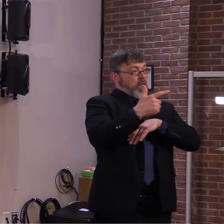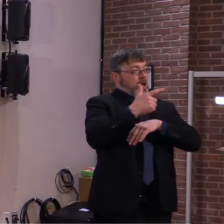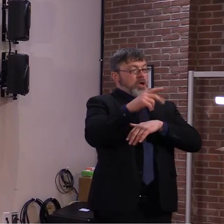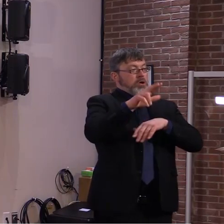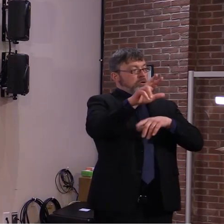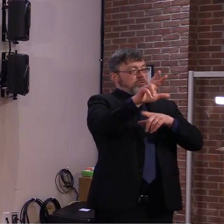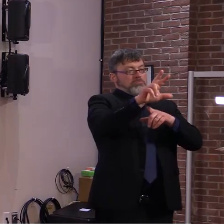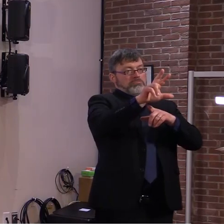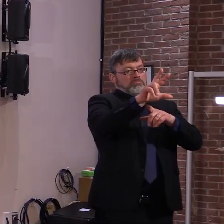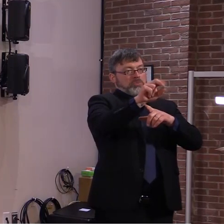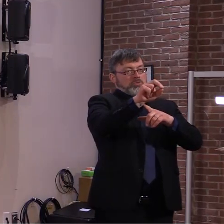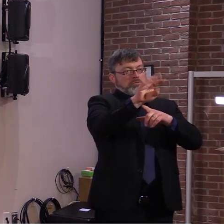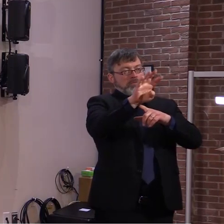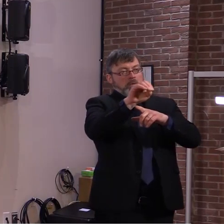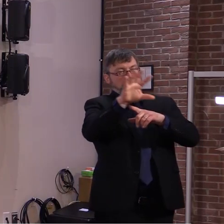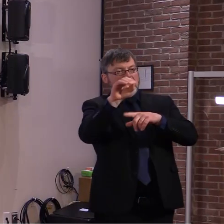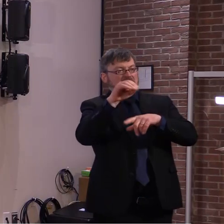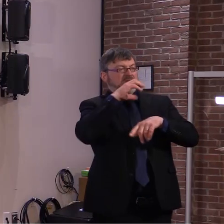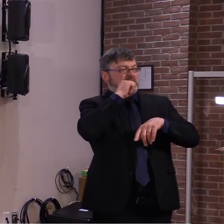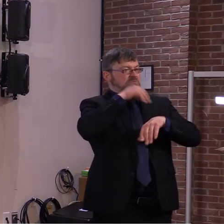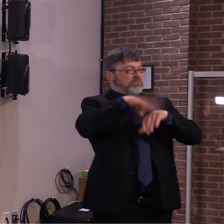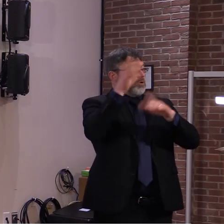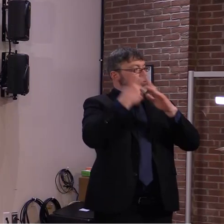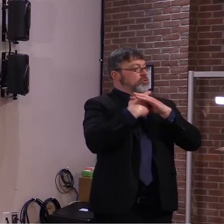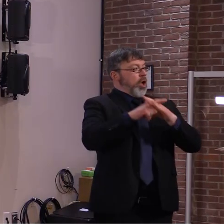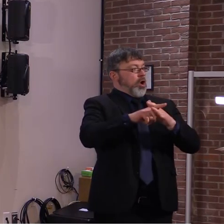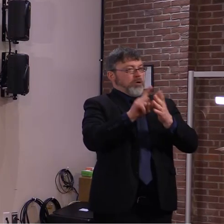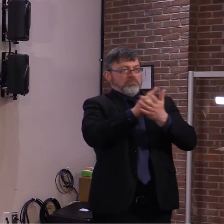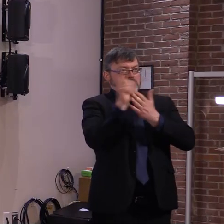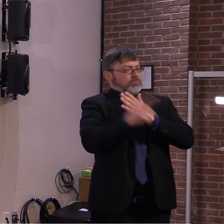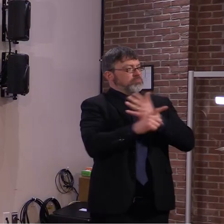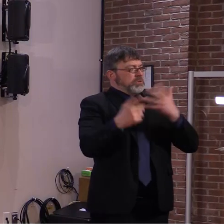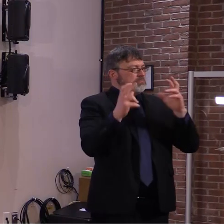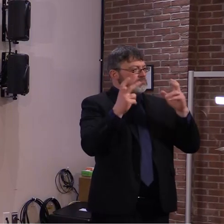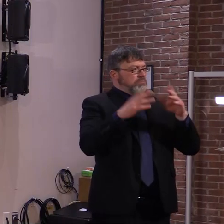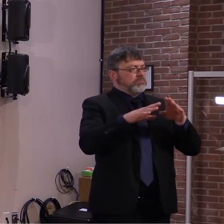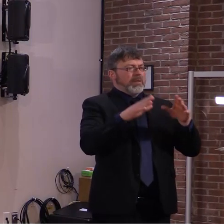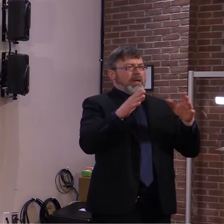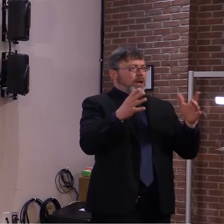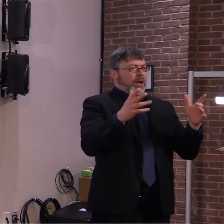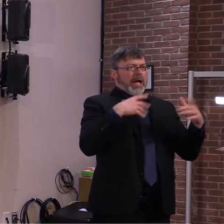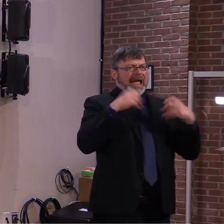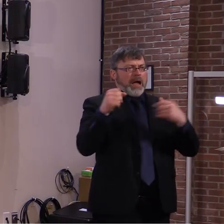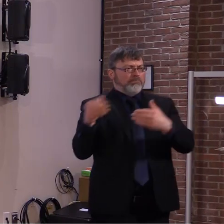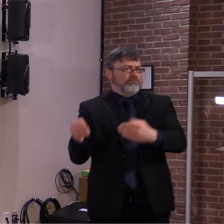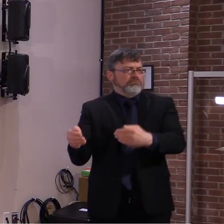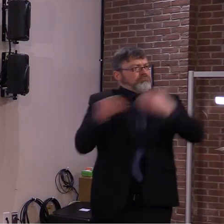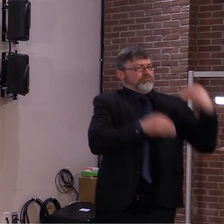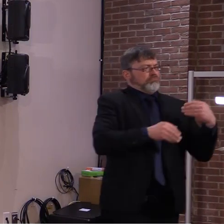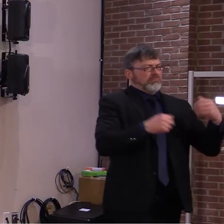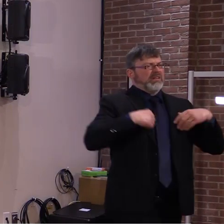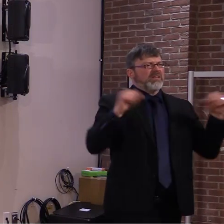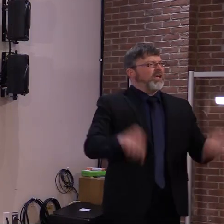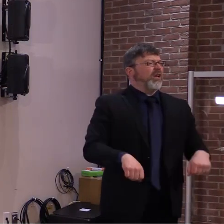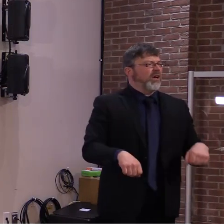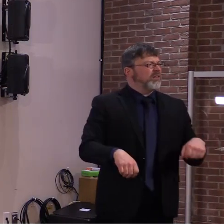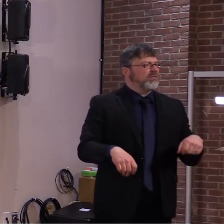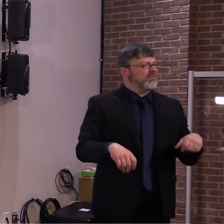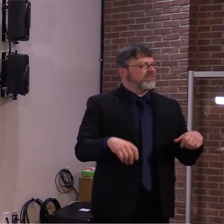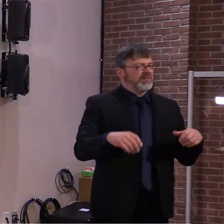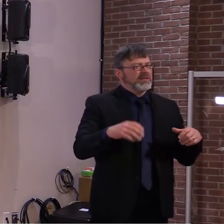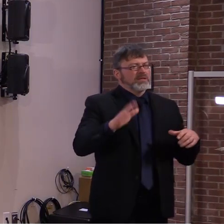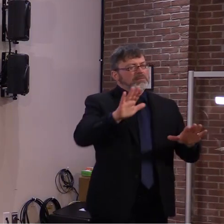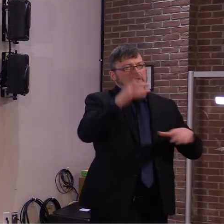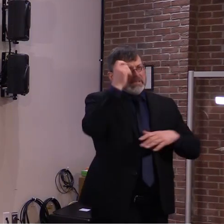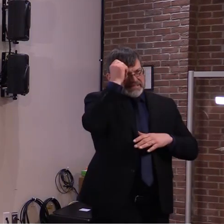served us well, and we'll see it through. And I believe that in the end, we'll be shown as one that got